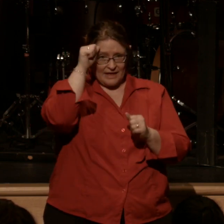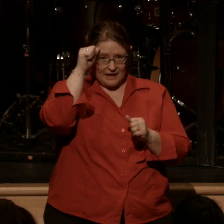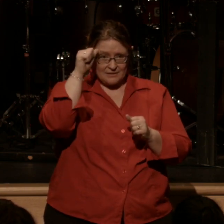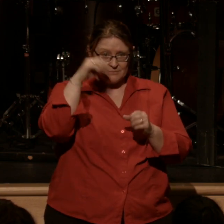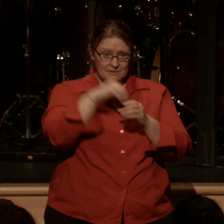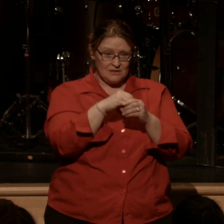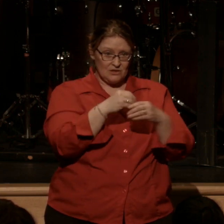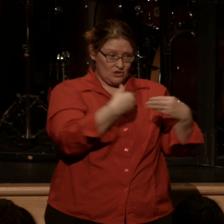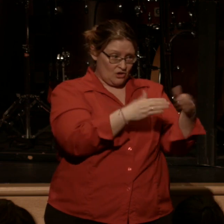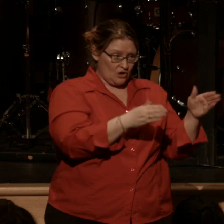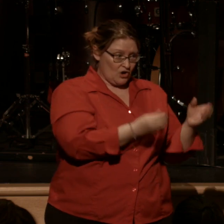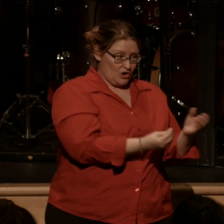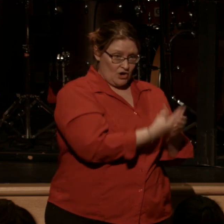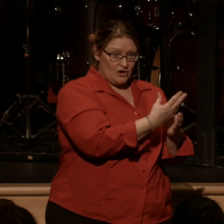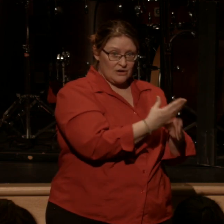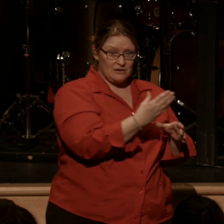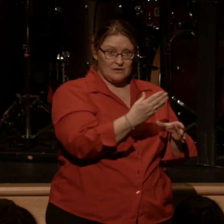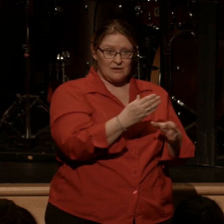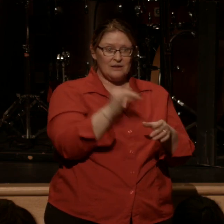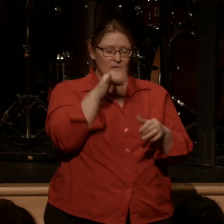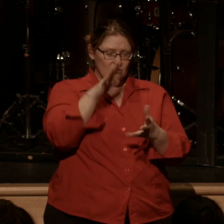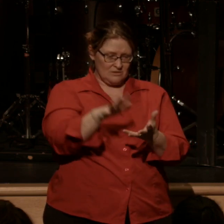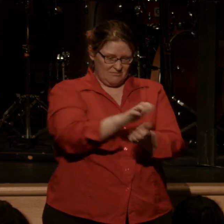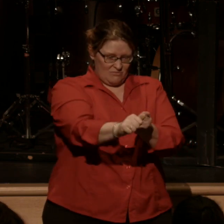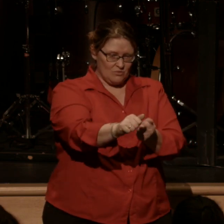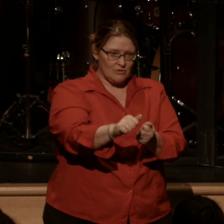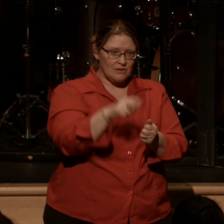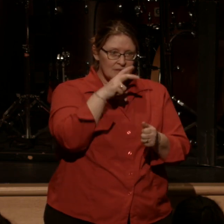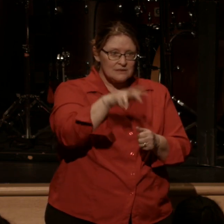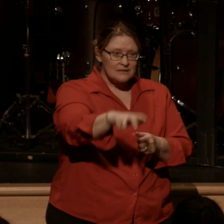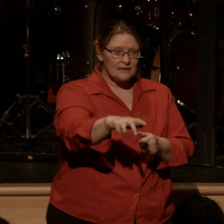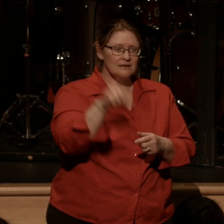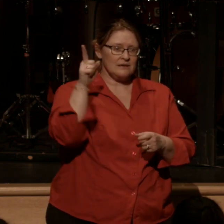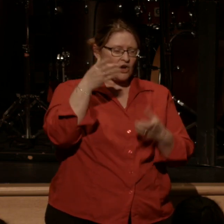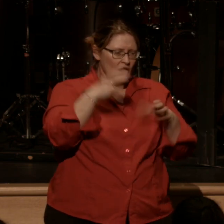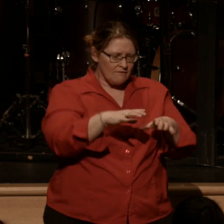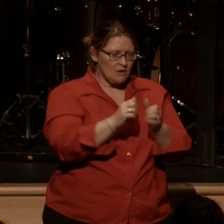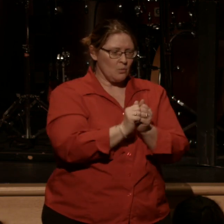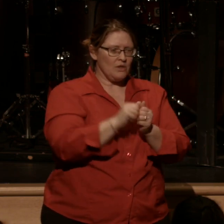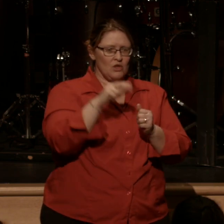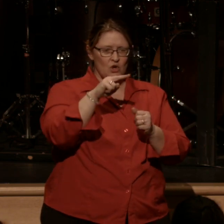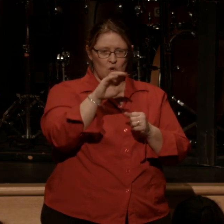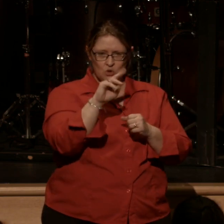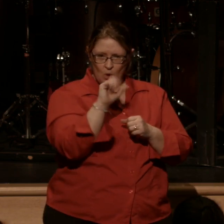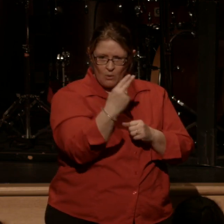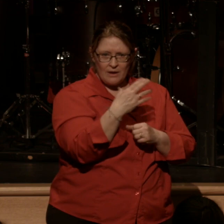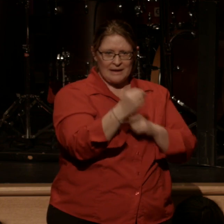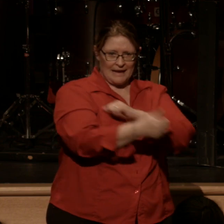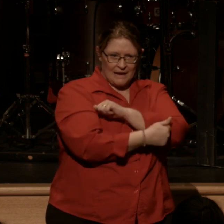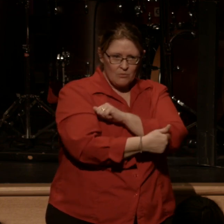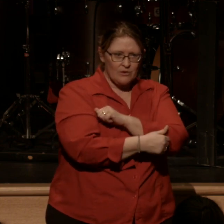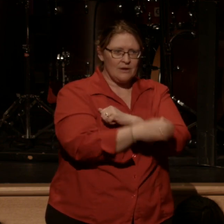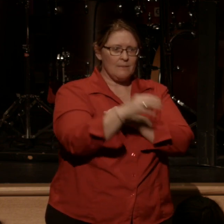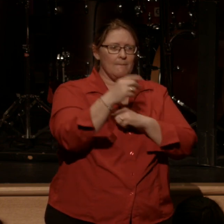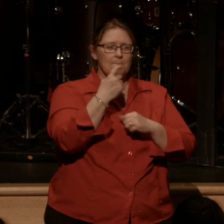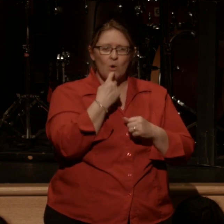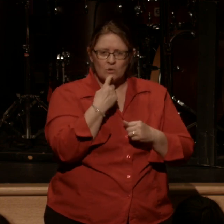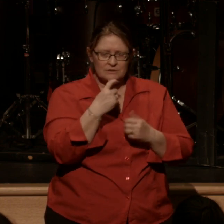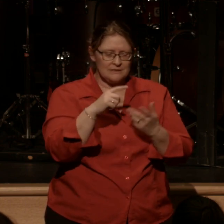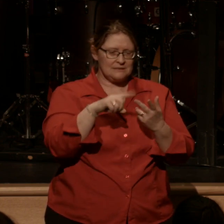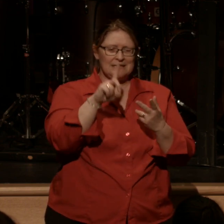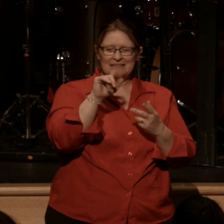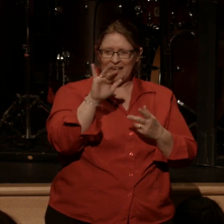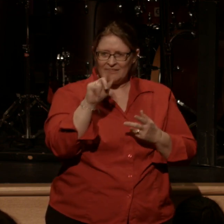in the garden and Eve that he will one day crush the head of the serpent. God makes covenants with Noah and Abraham and Moses